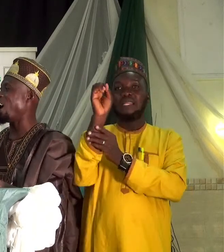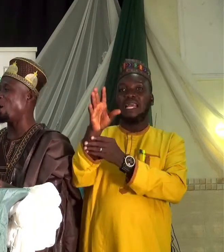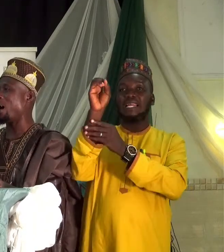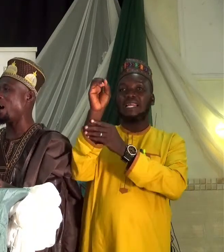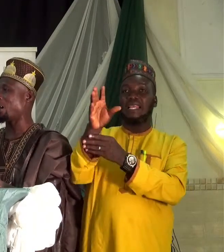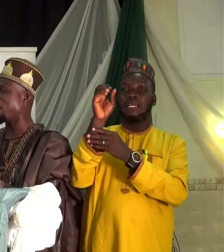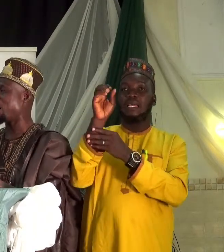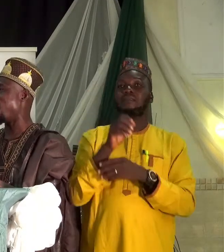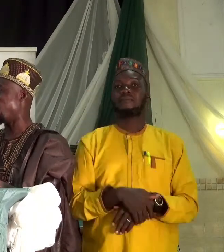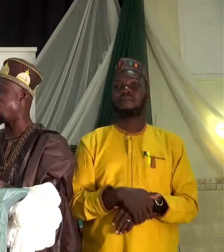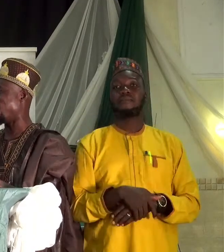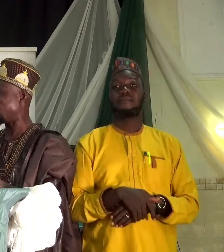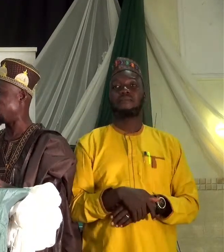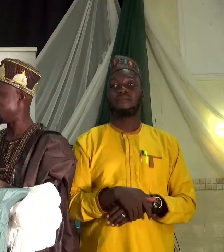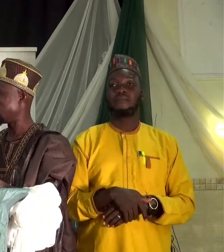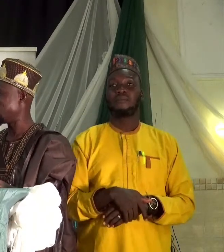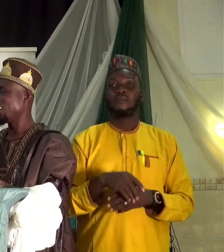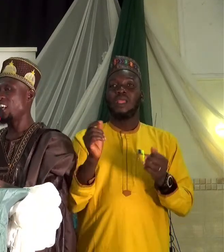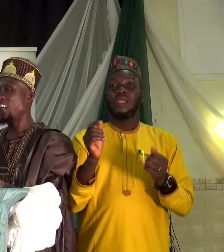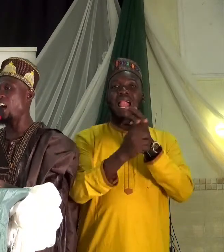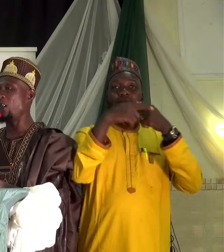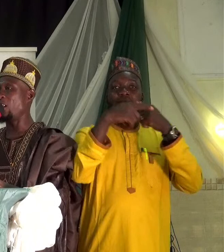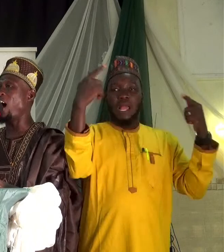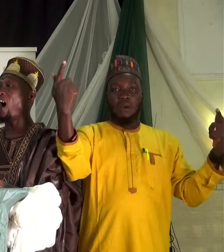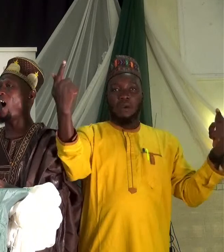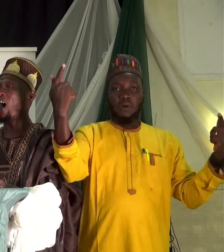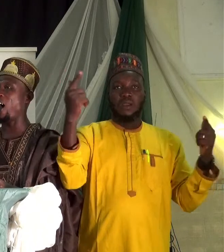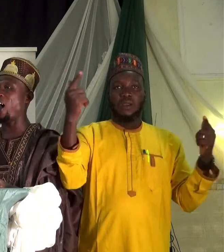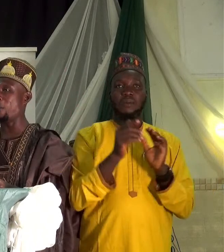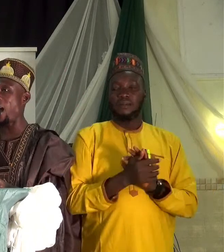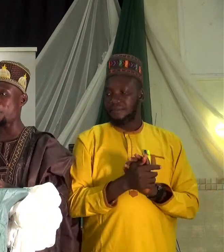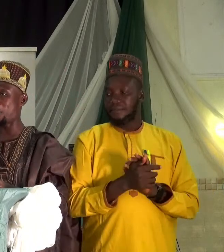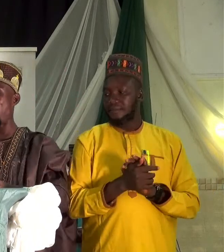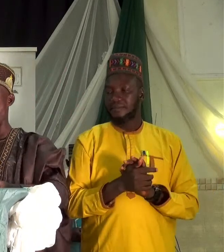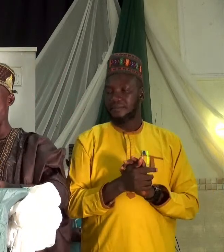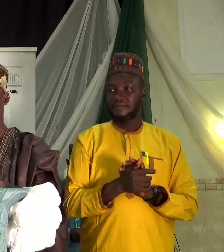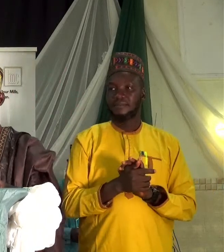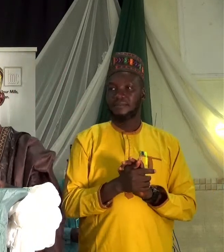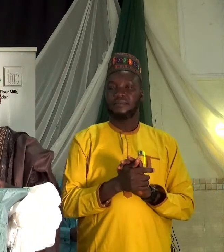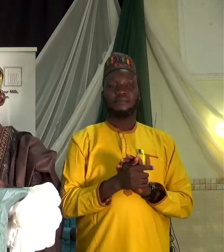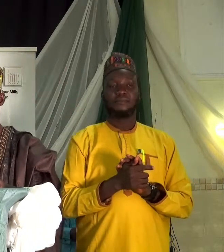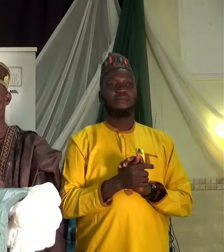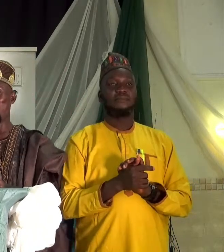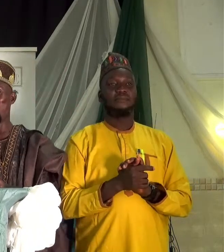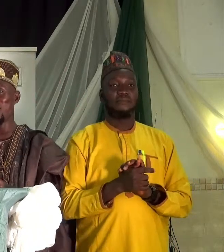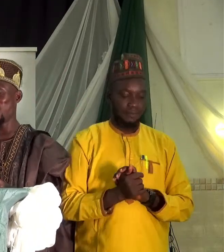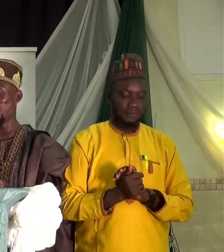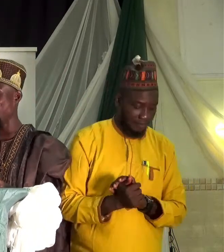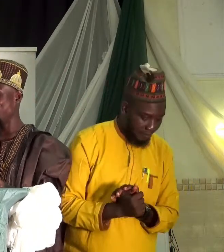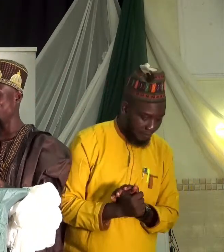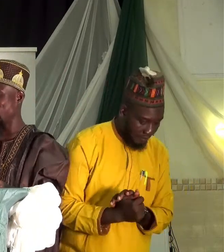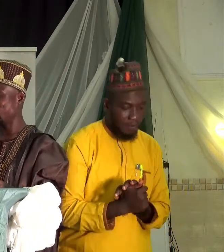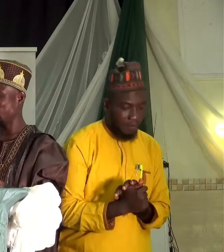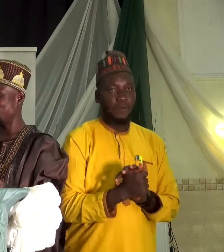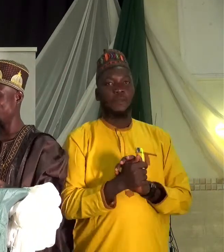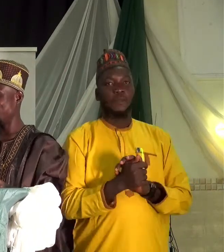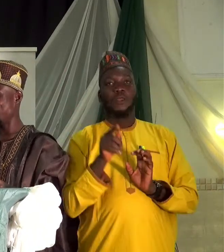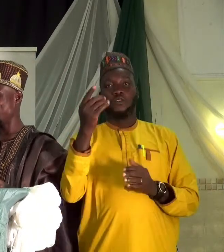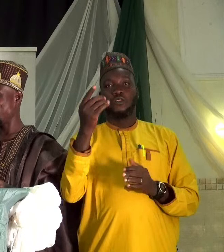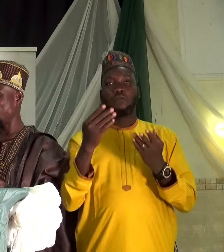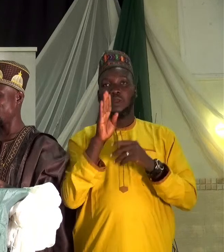Allahu Akbar! Takbir! Allahu Akbar! You may be thinking about